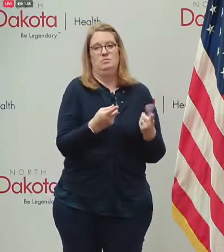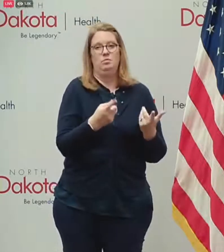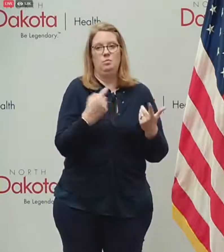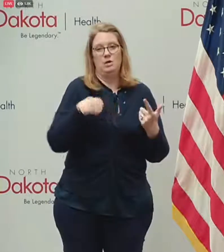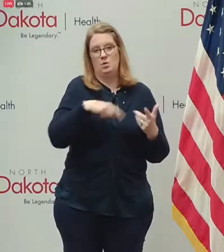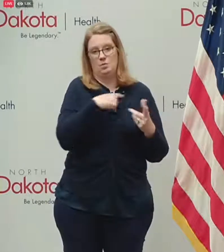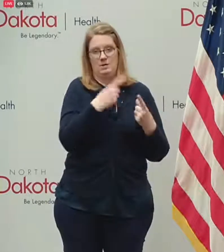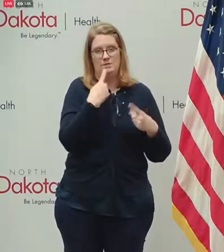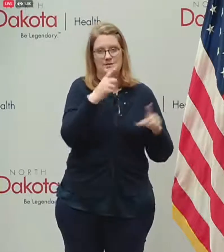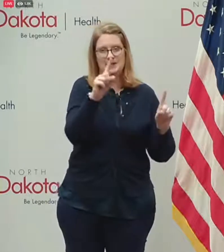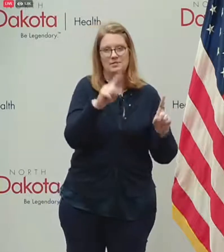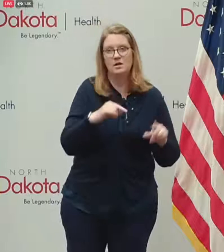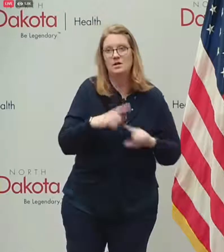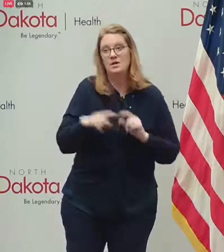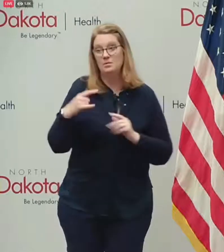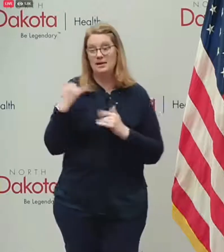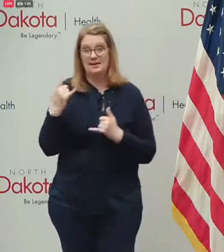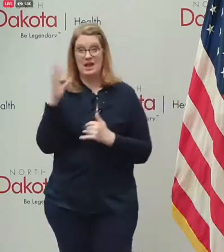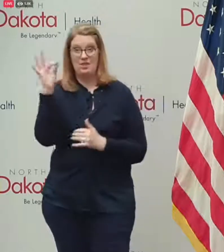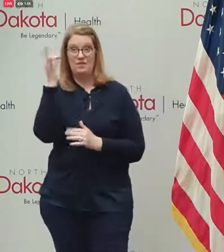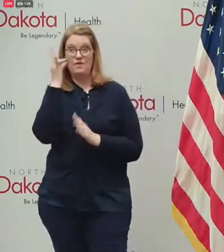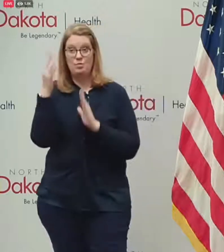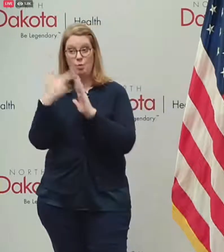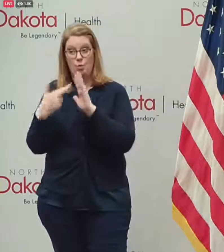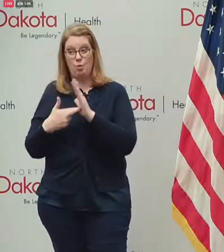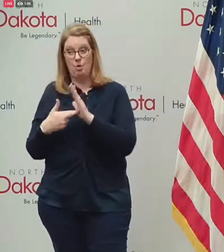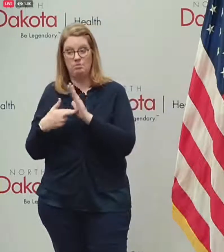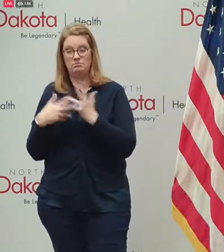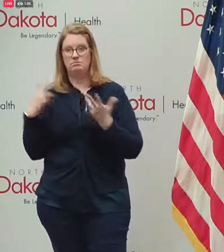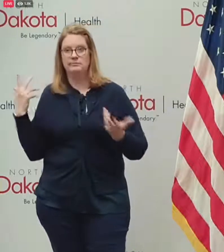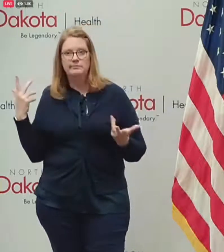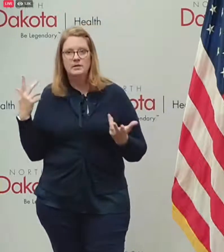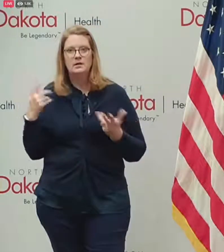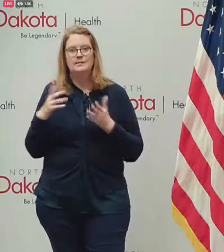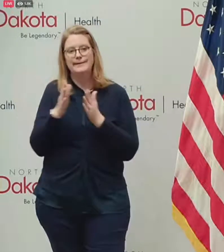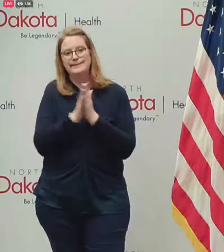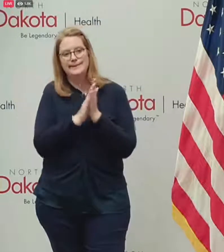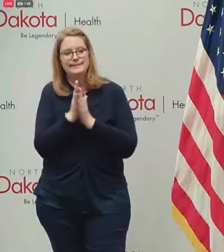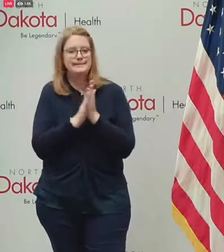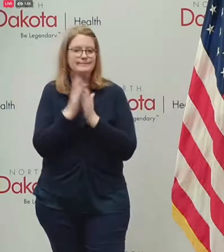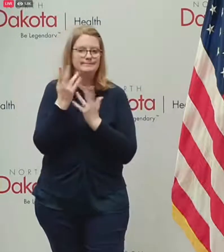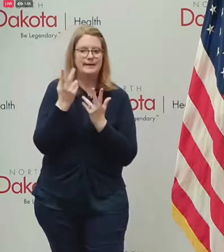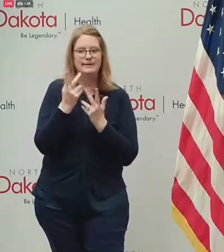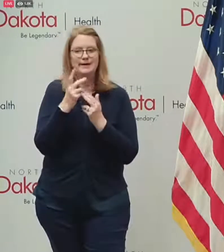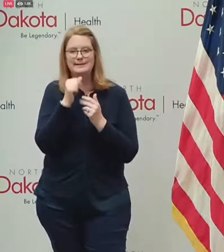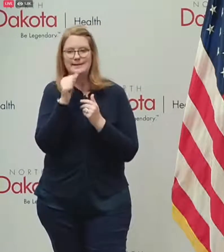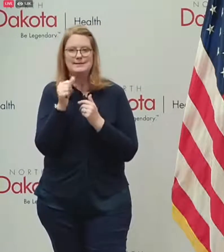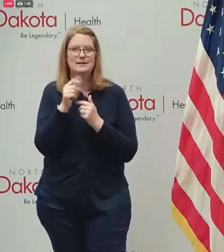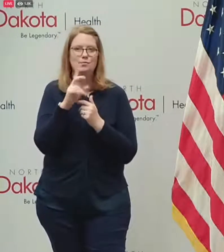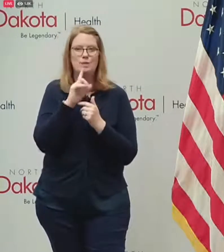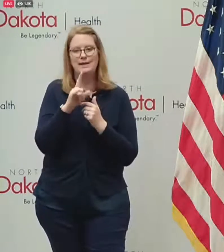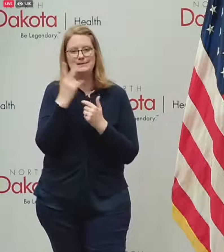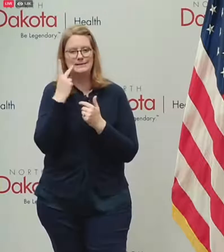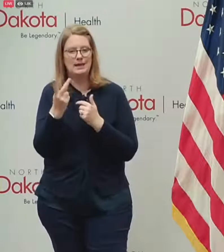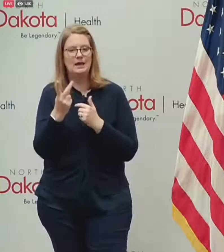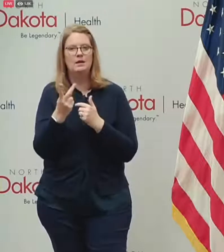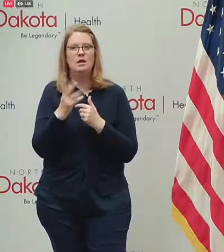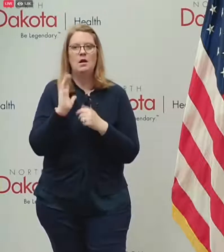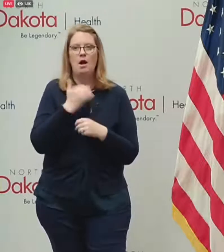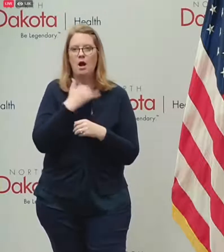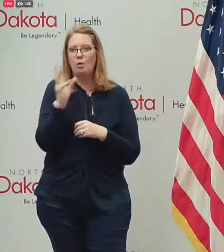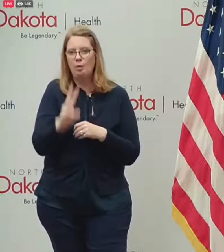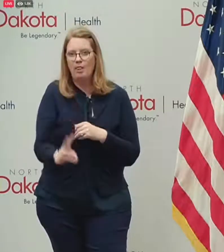doesn't anticipate not only our geography and our weather, it doesn't anticipate the capability that we had already built up. So we